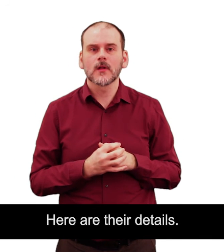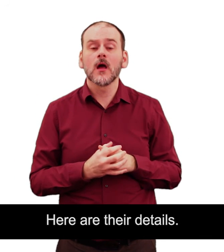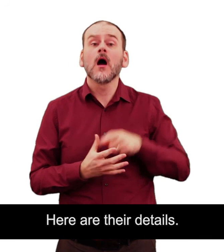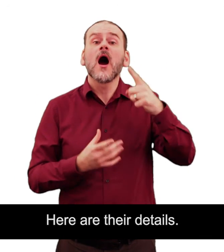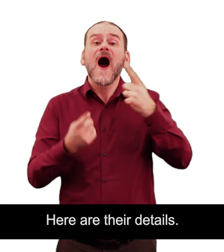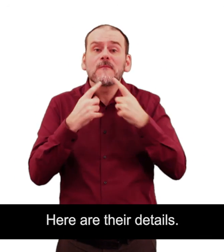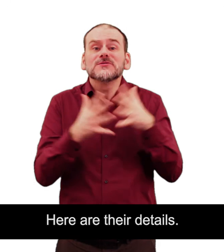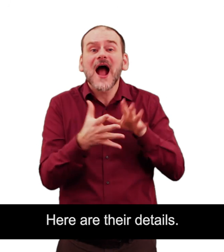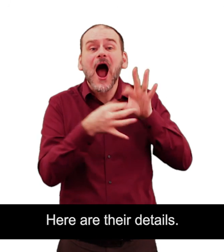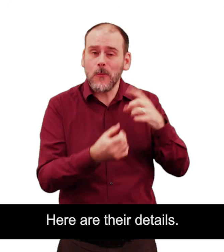Here are their details. Here